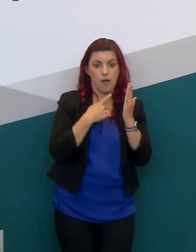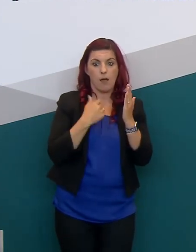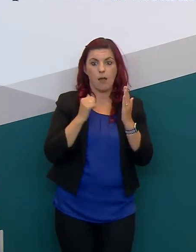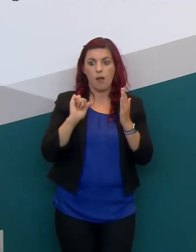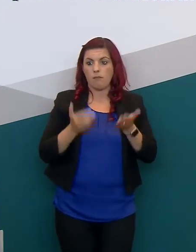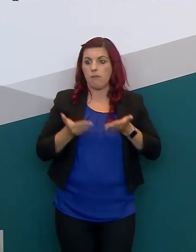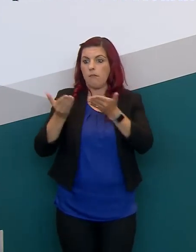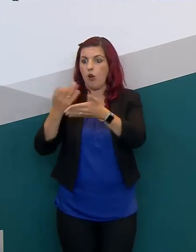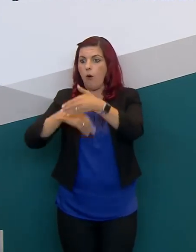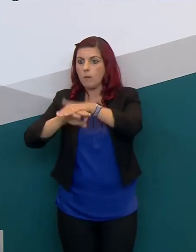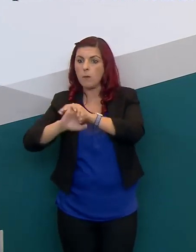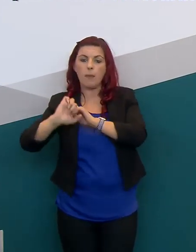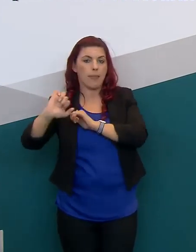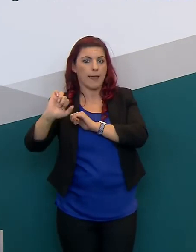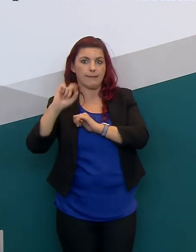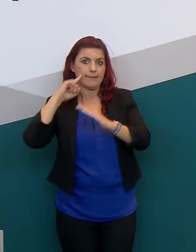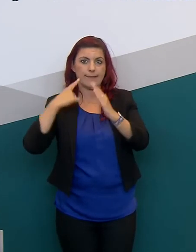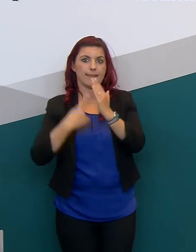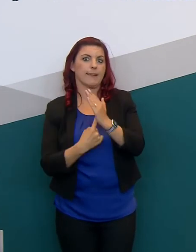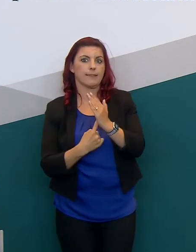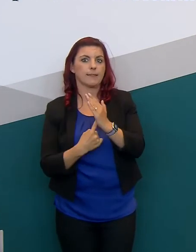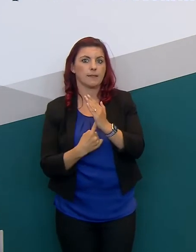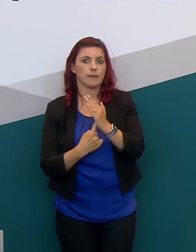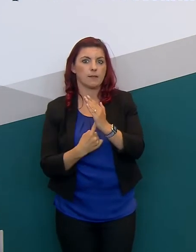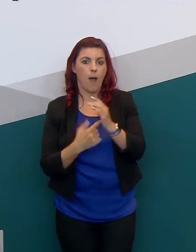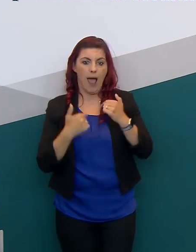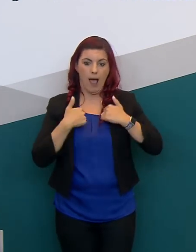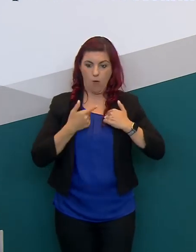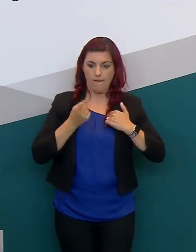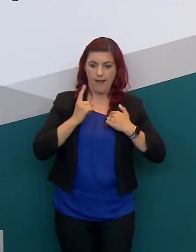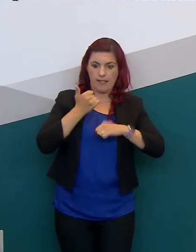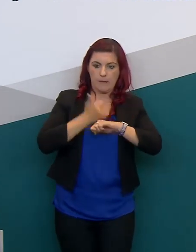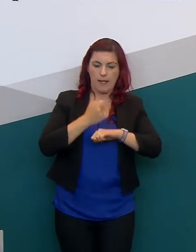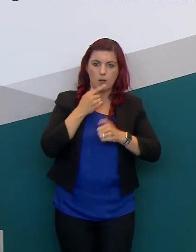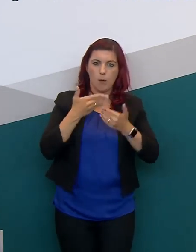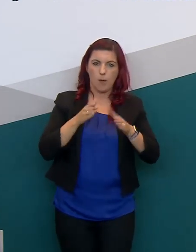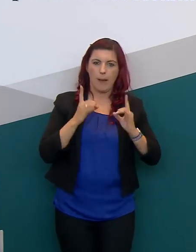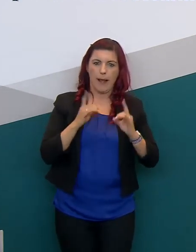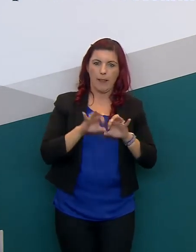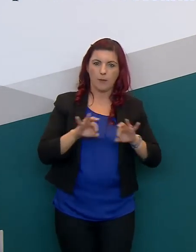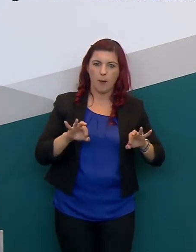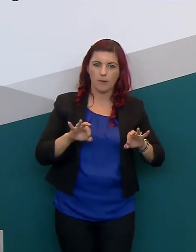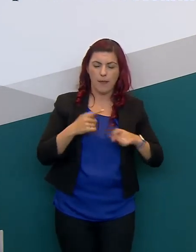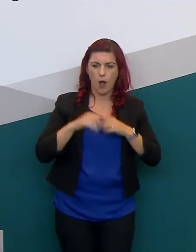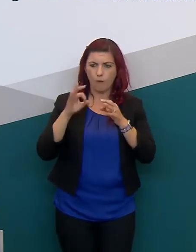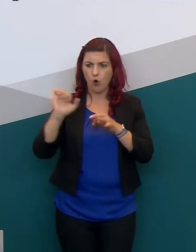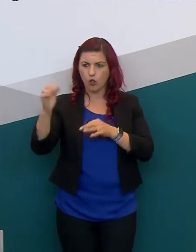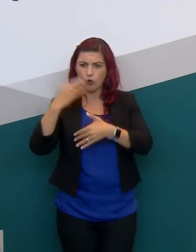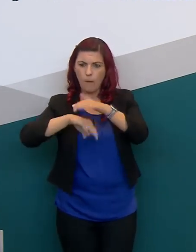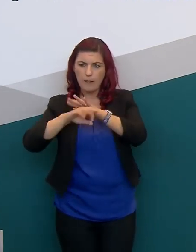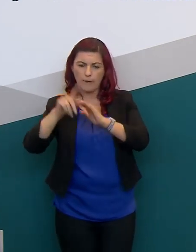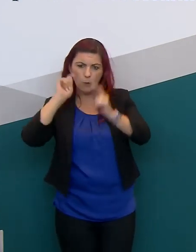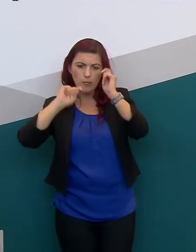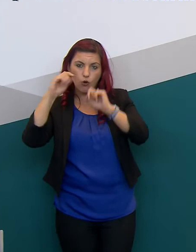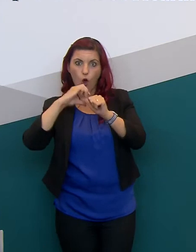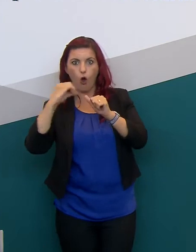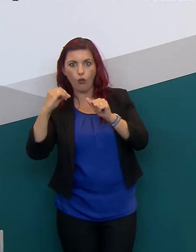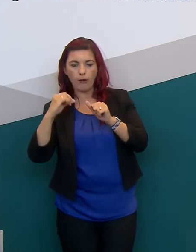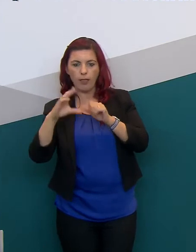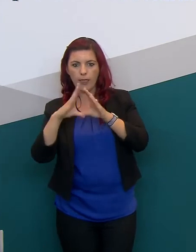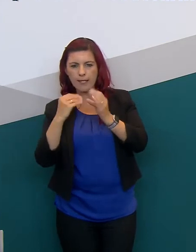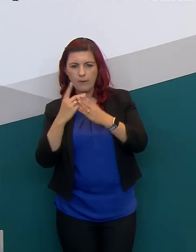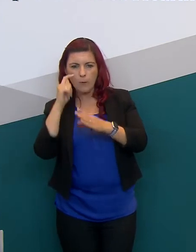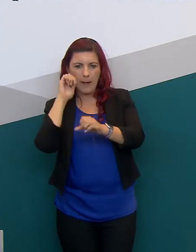is entirely, as far as we are concerned, on public health grounds. There are other decisions then that have to be, or other considerations, I should say, that have to be given